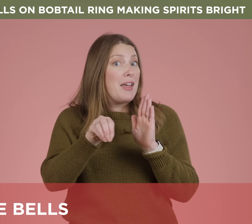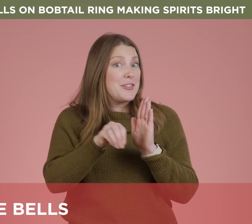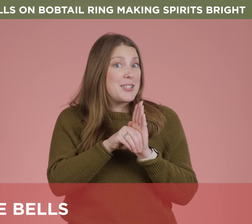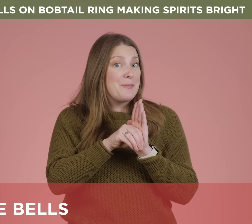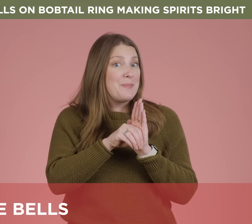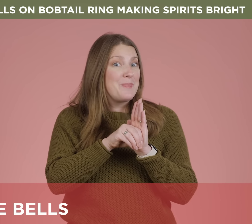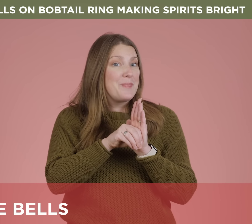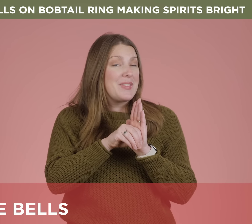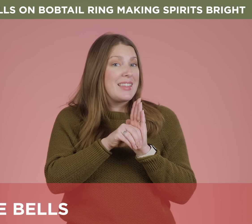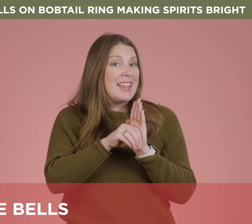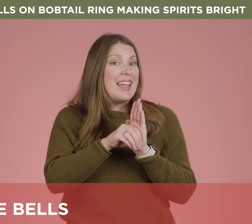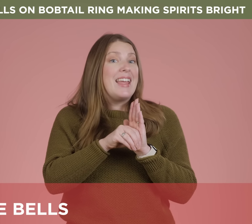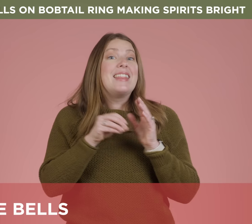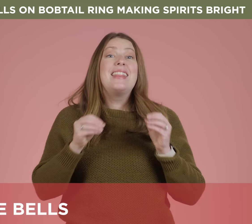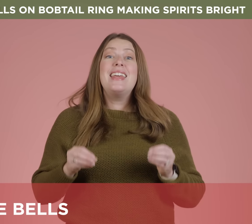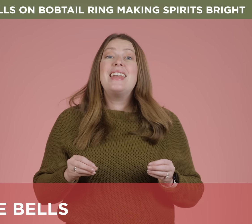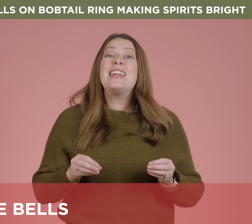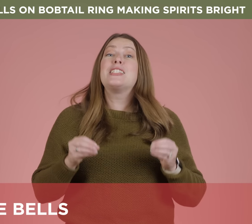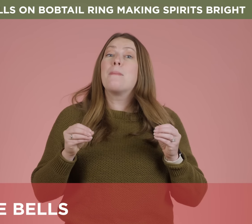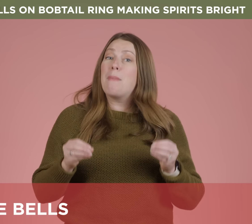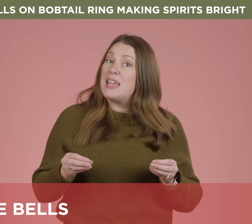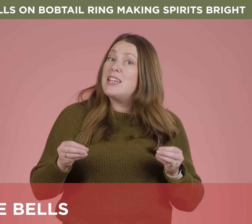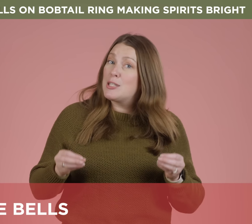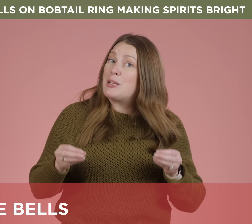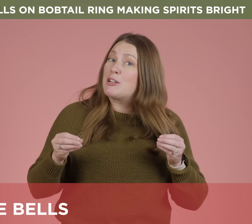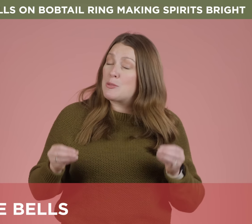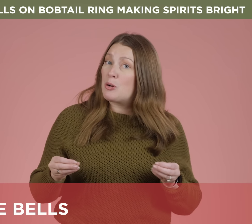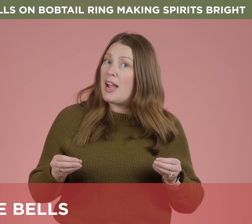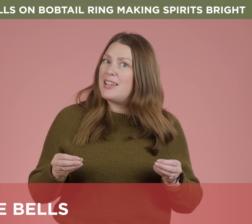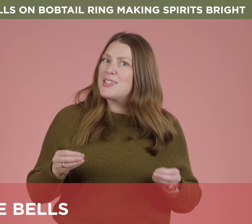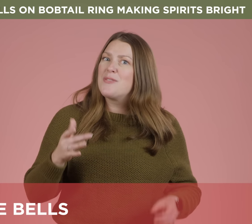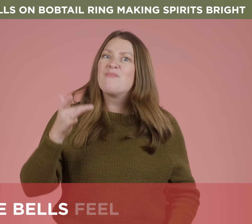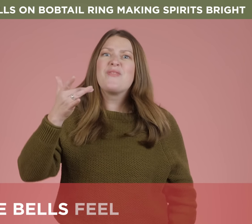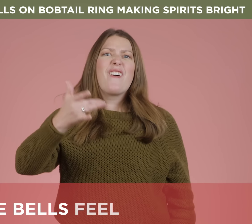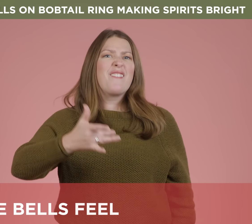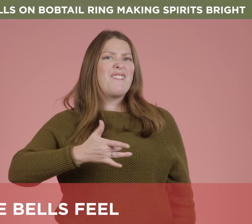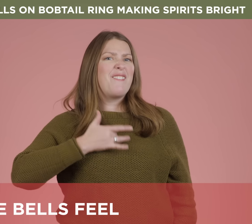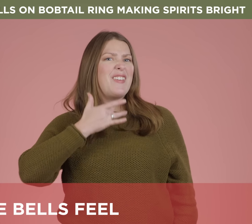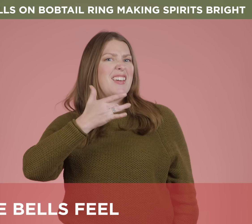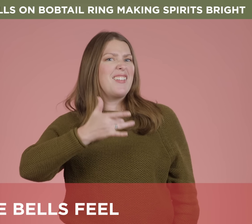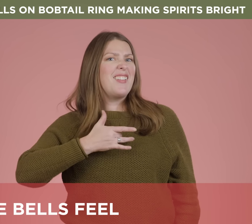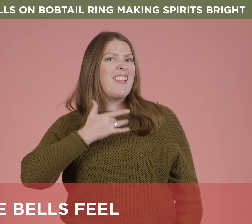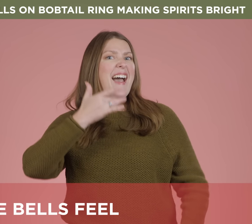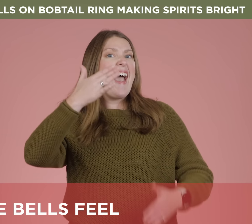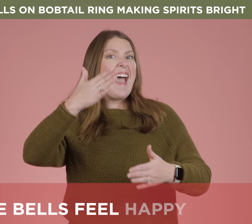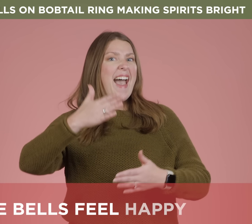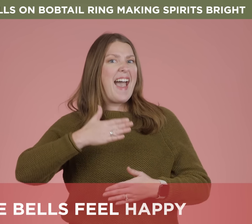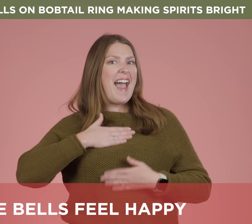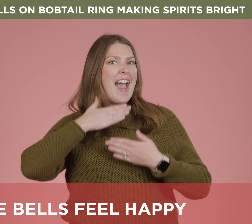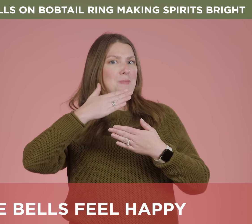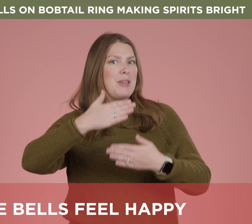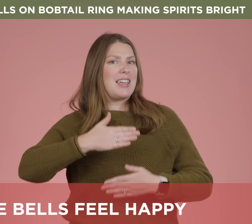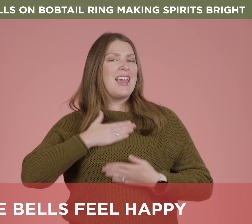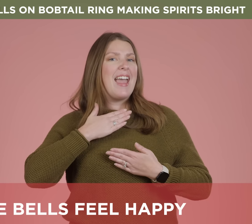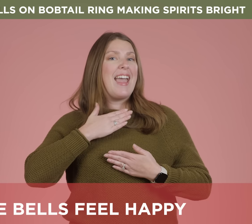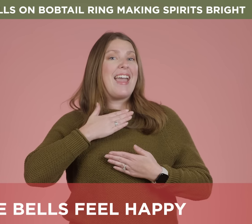bells. Then it's making spirits bright, feel happy, and